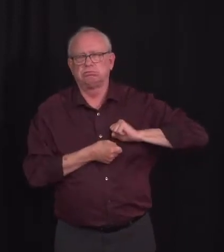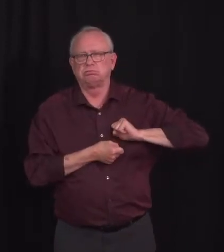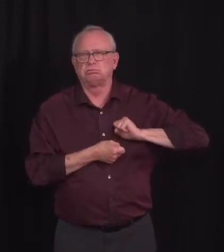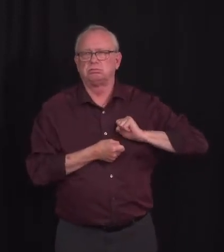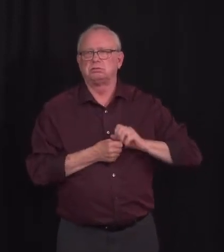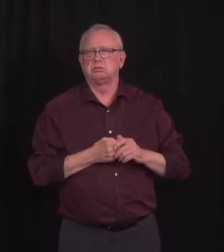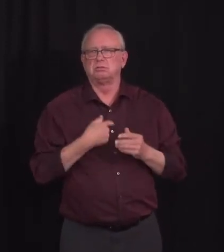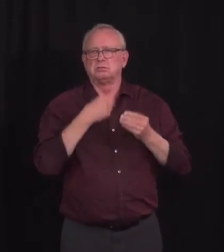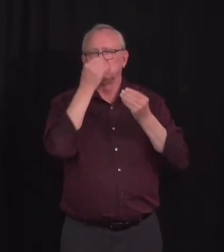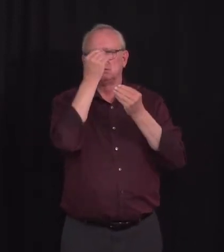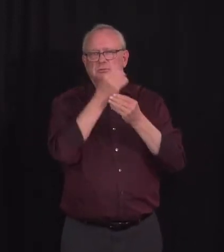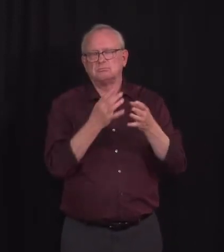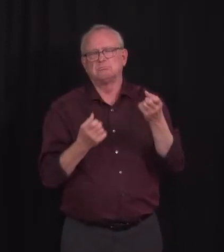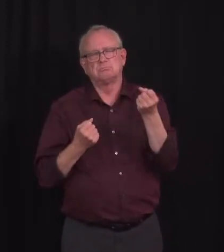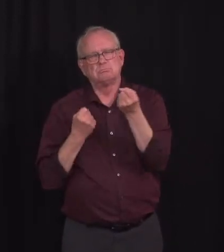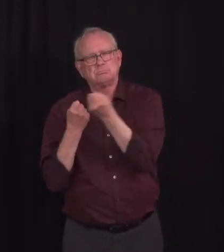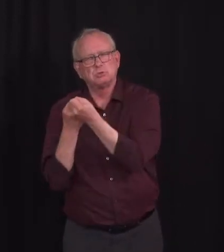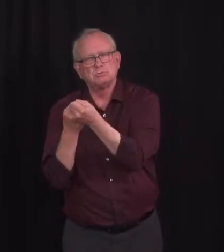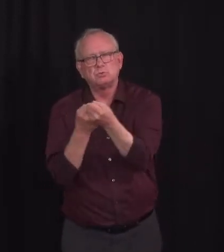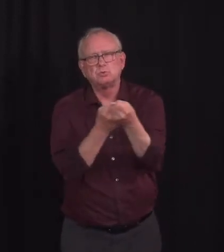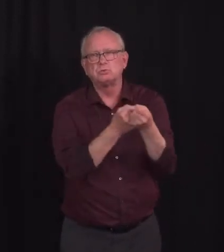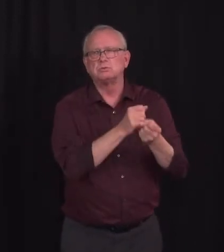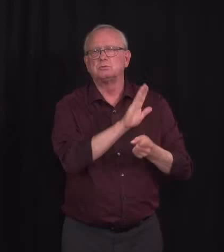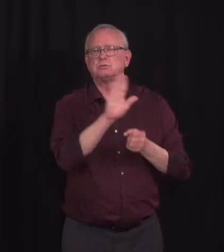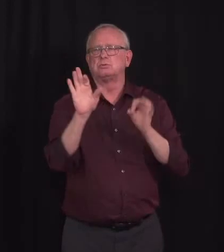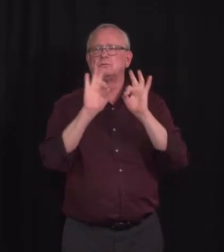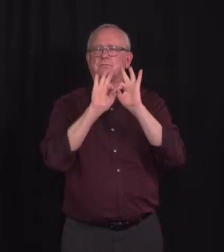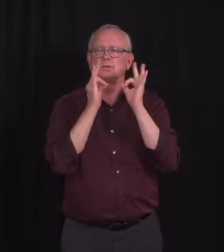from COVID-19 or any other cause.